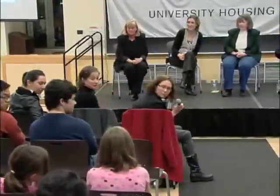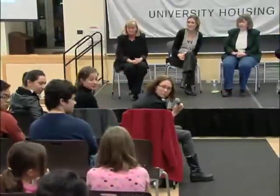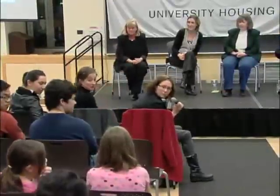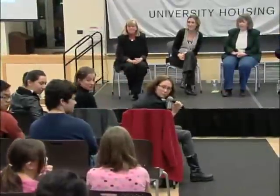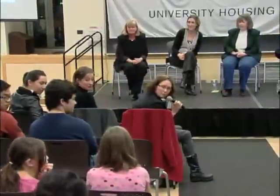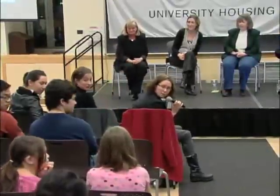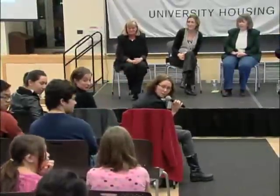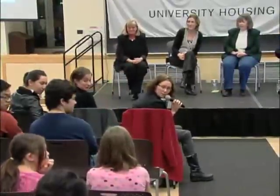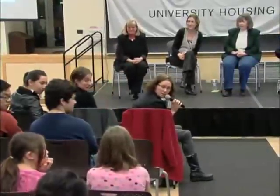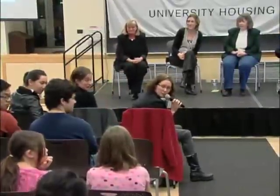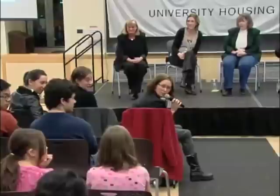Me?